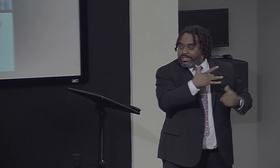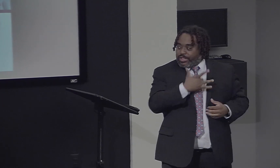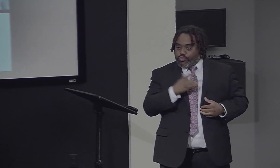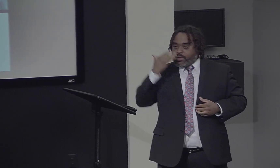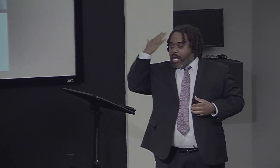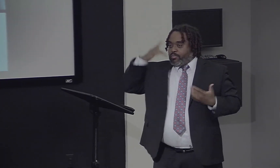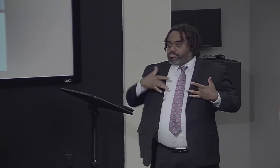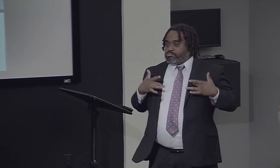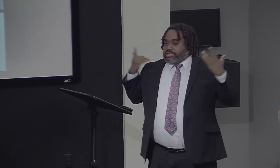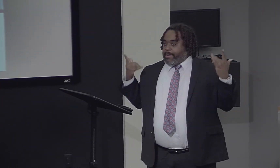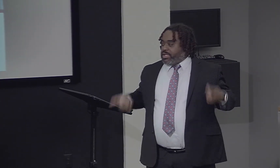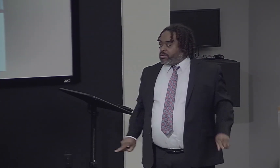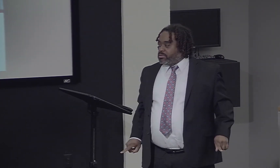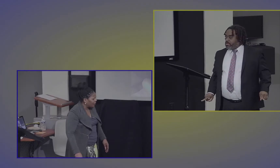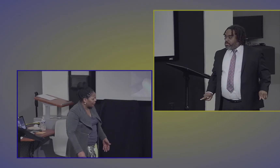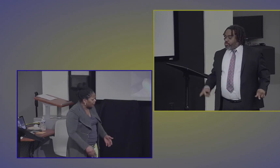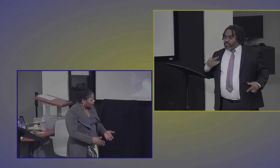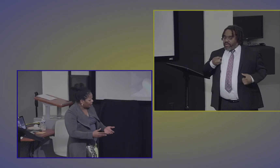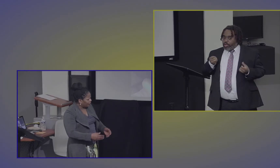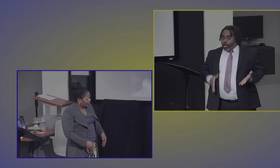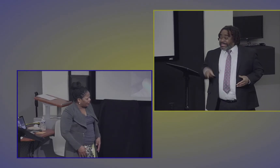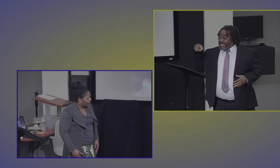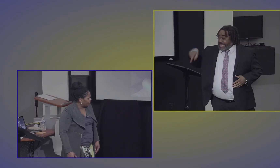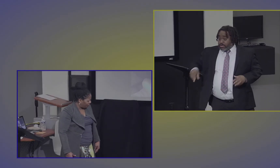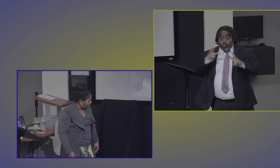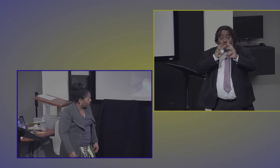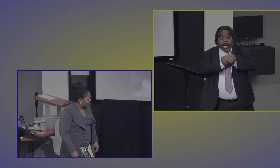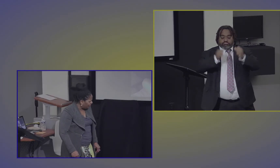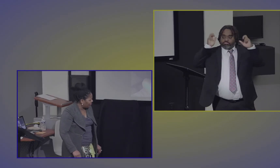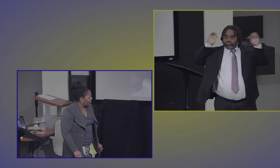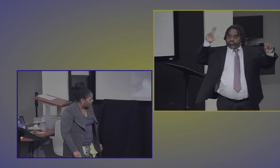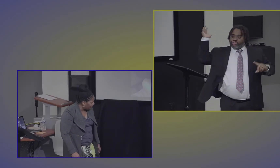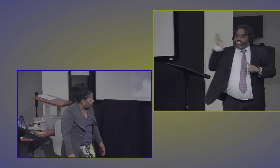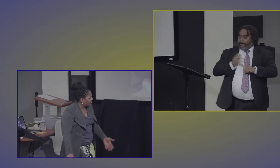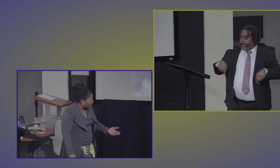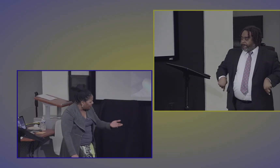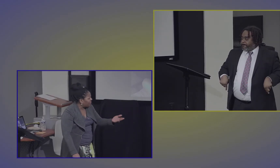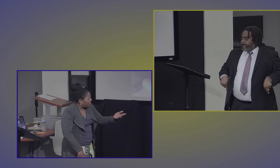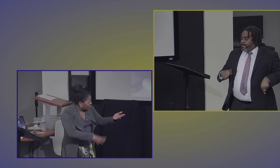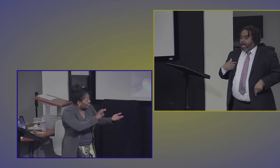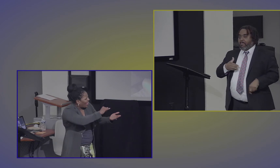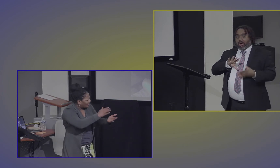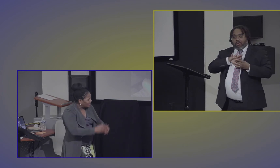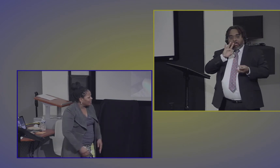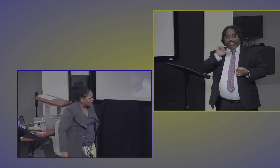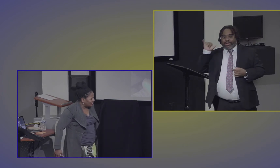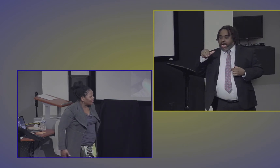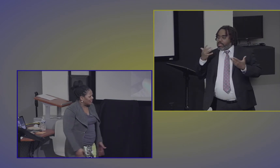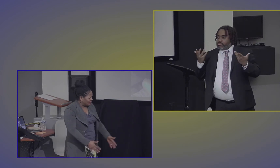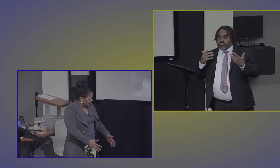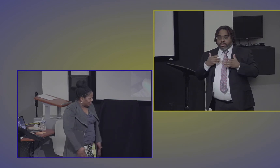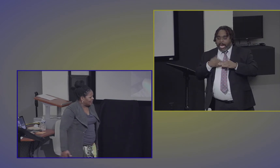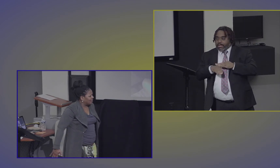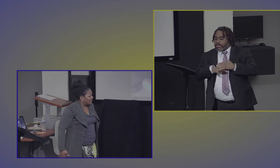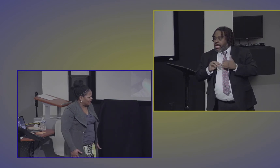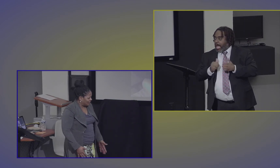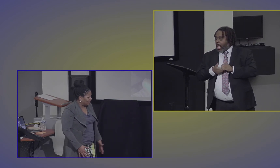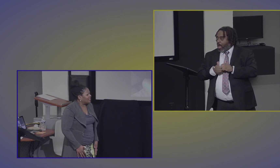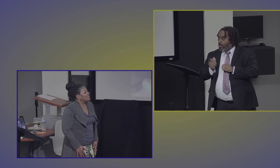community because we're situated in a particular federal office. We feel lost because of those mandates, and this workshop was perfect